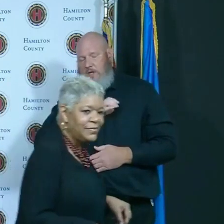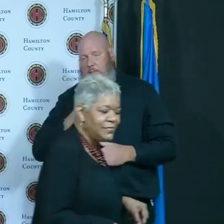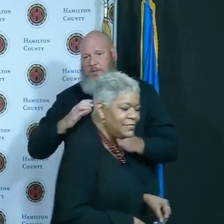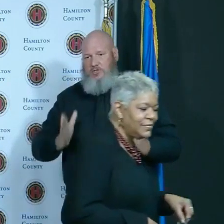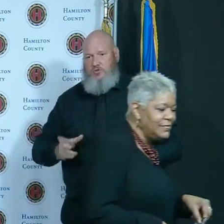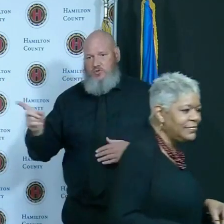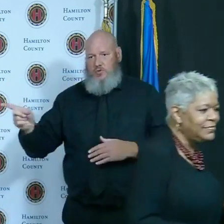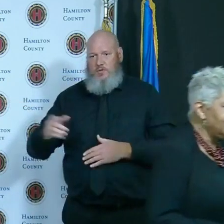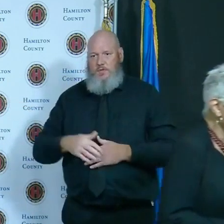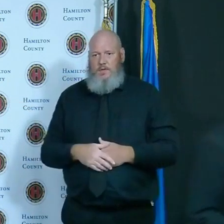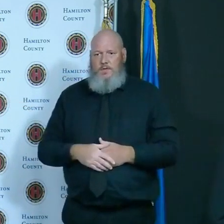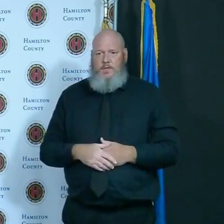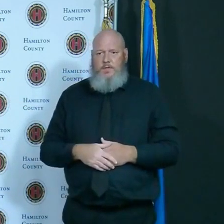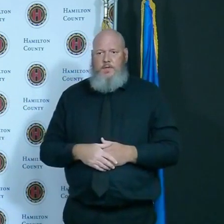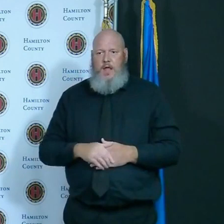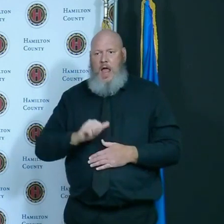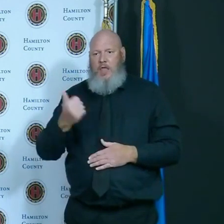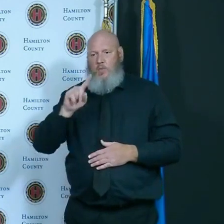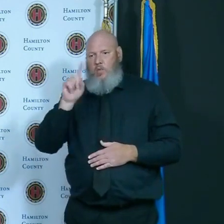Renee.